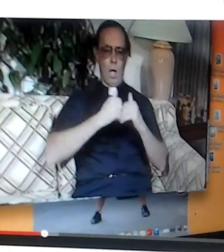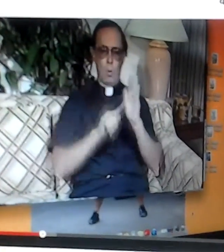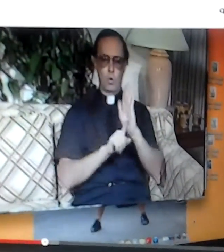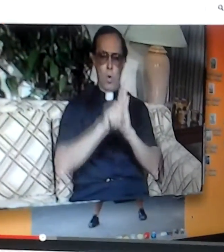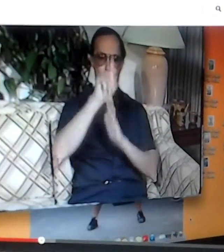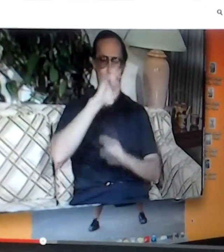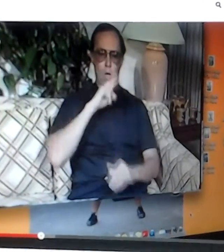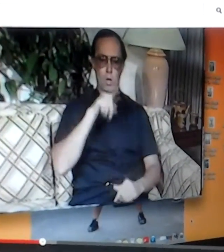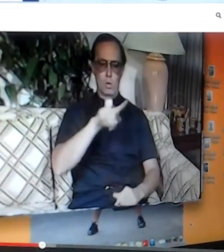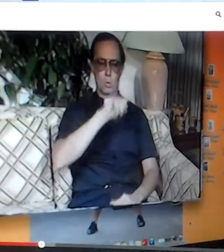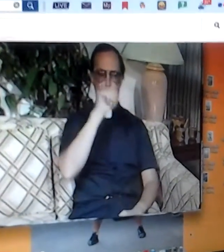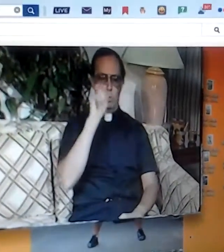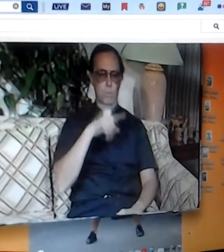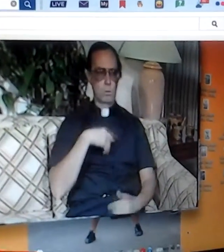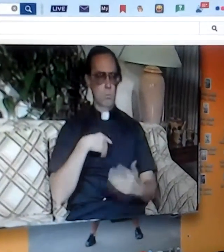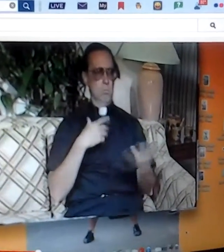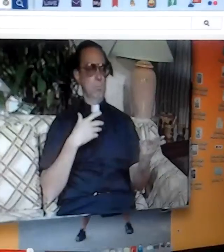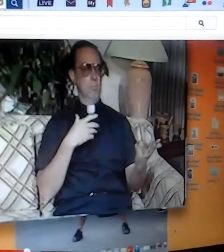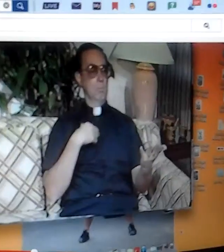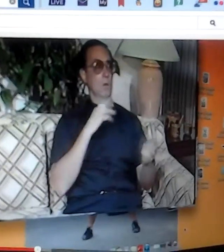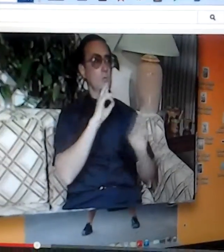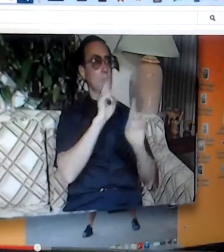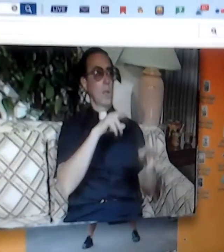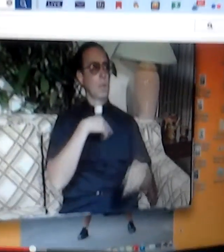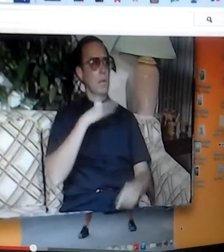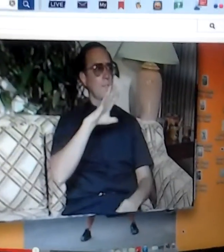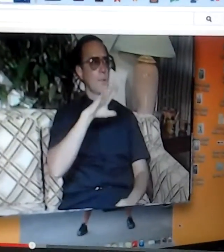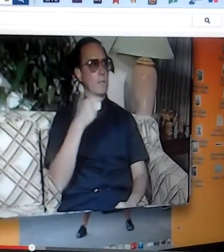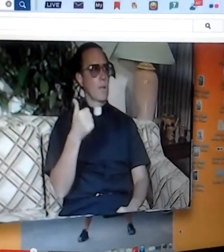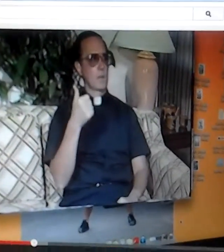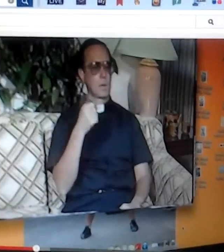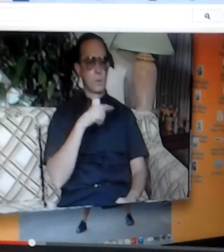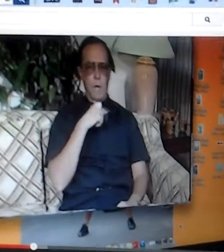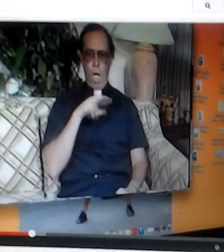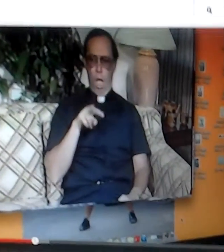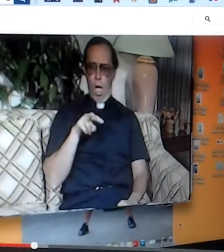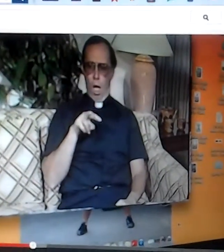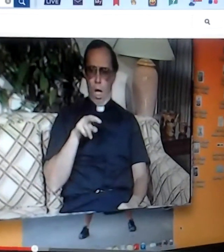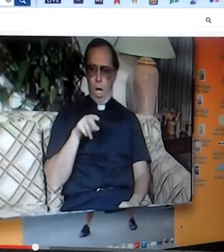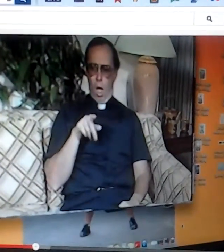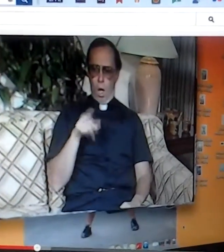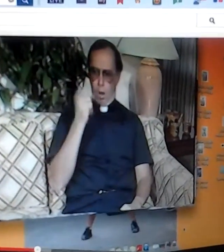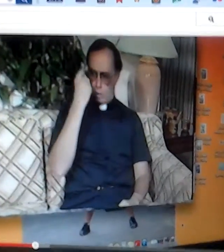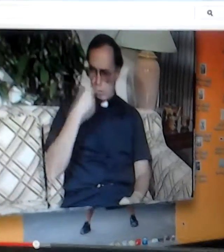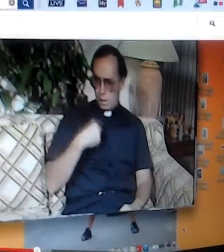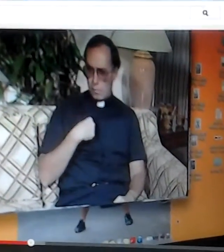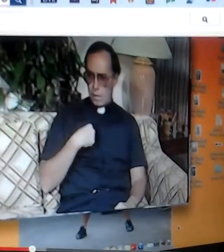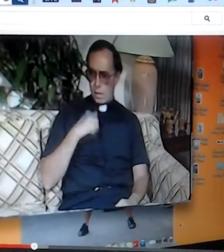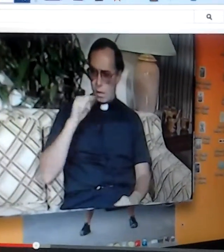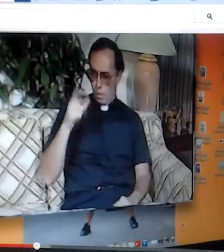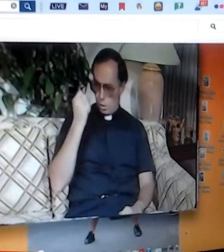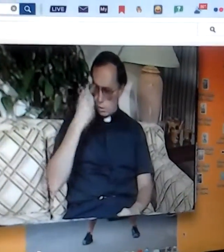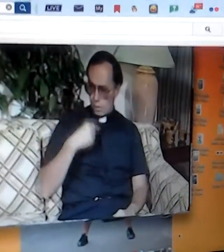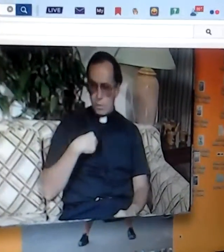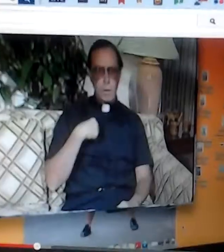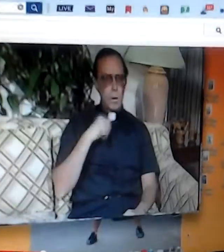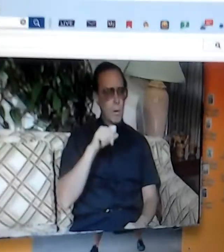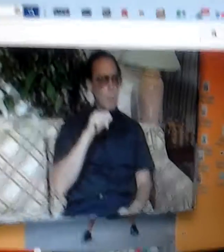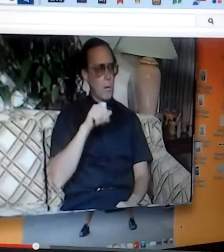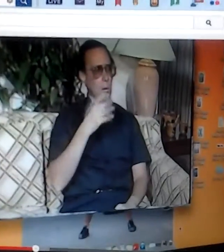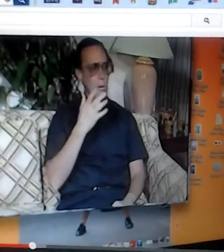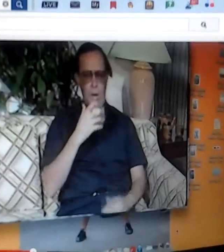So we discussed. He asked me, "How far north are you?" And I answered. He